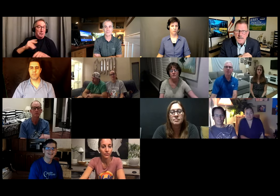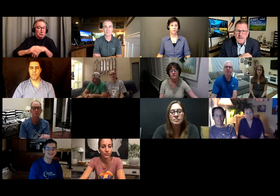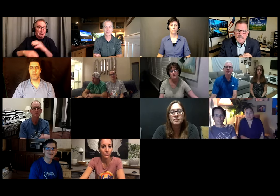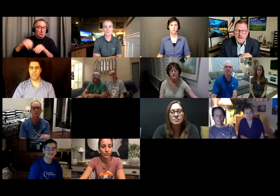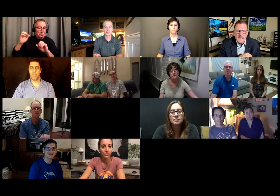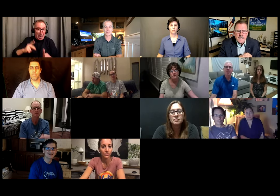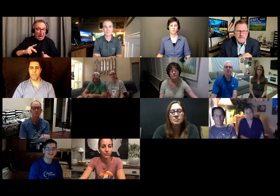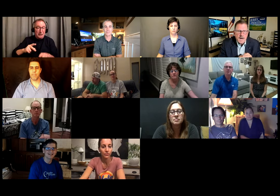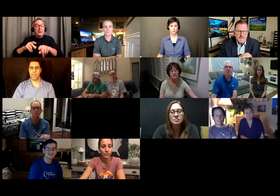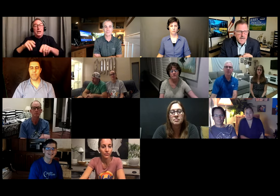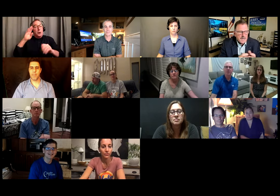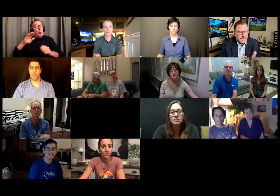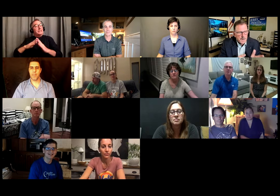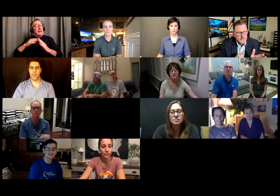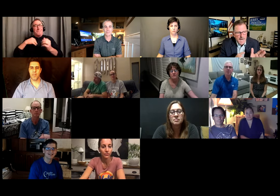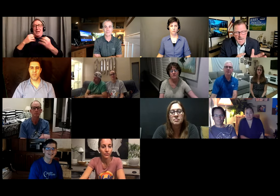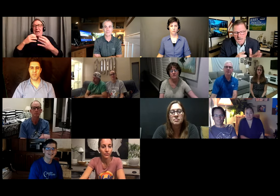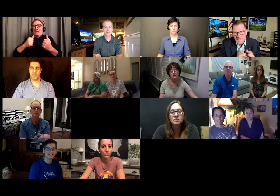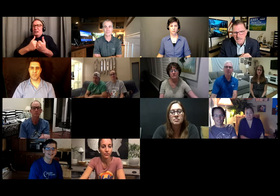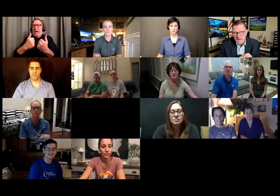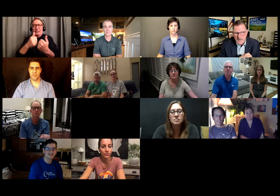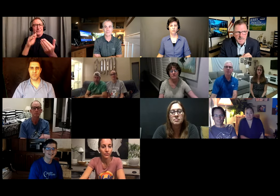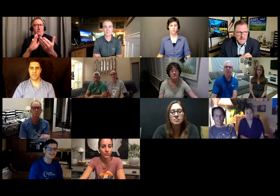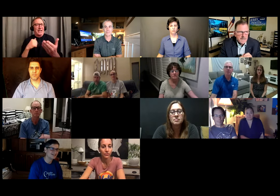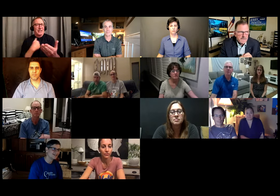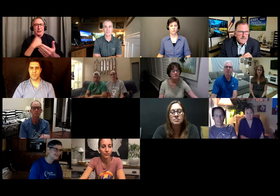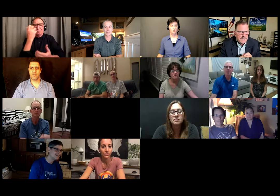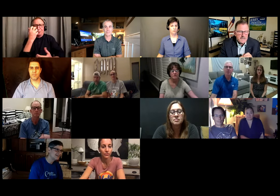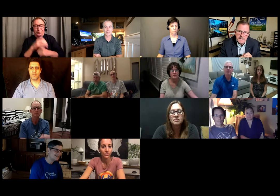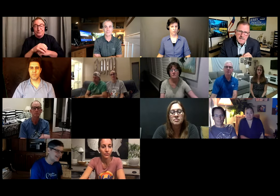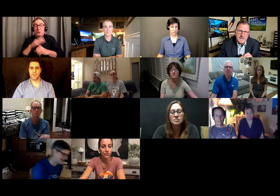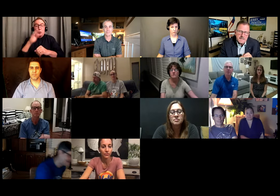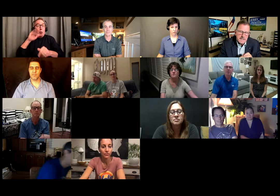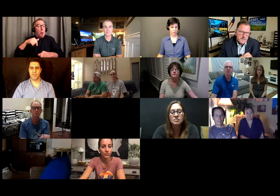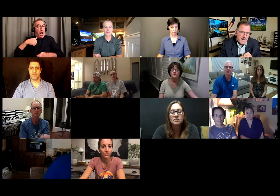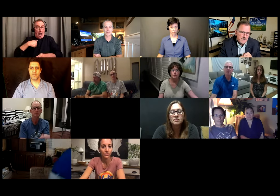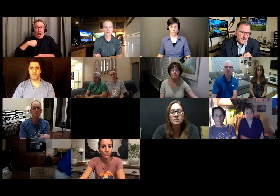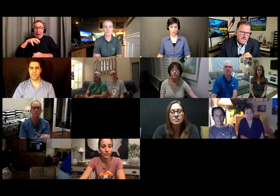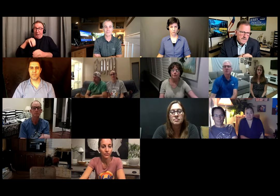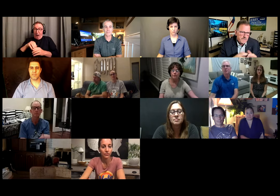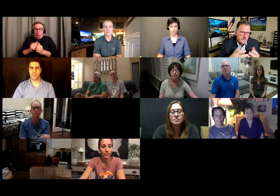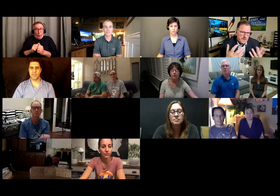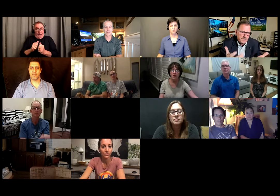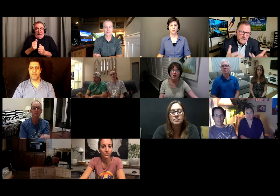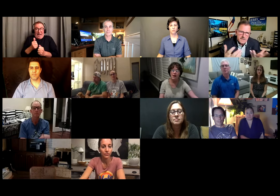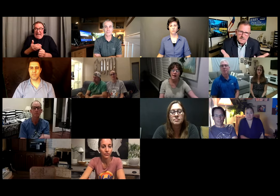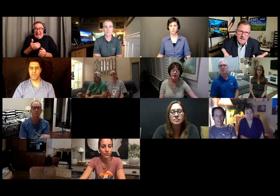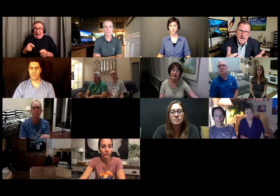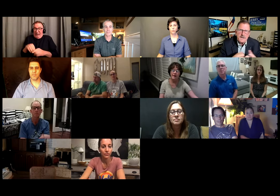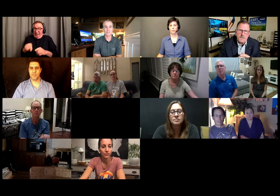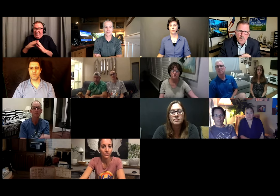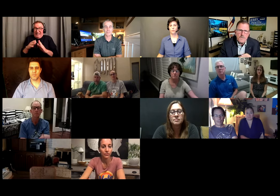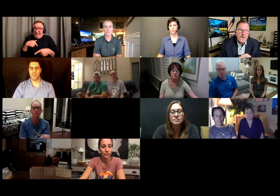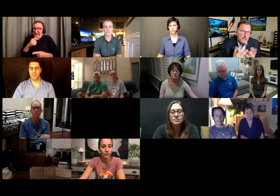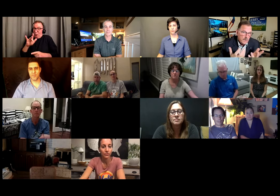ahead. I've had probably a hand in anything and everything that's been done in this city the past 25 years, whether it's building,